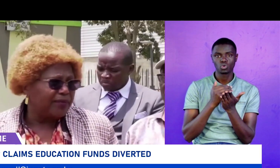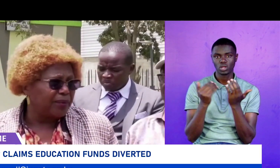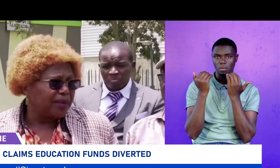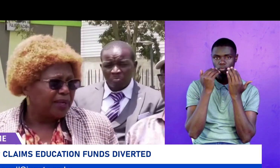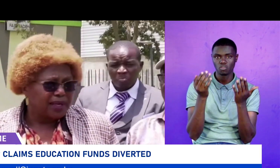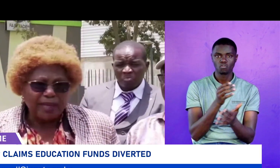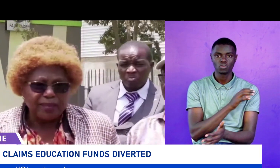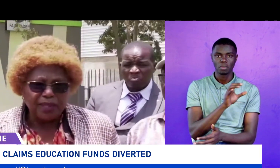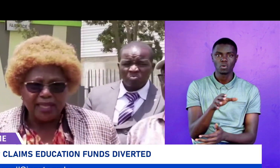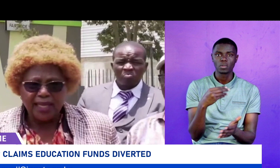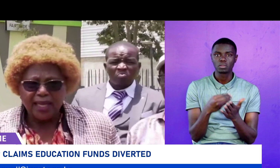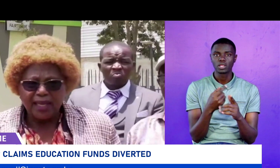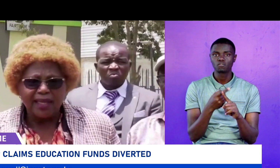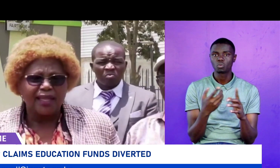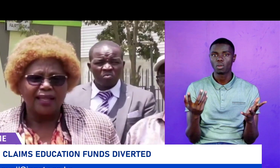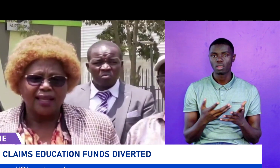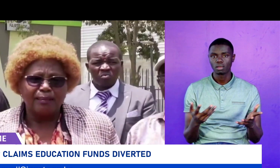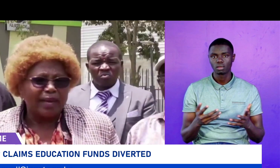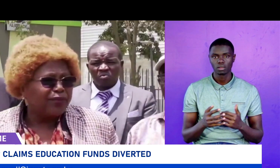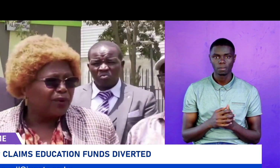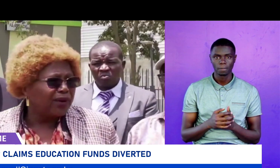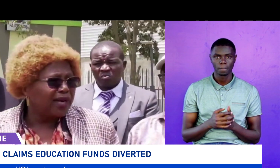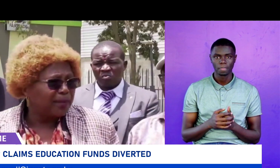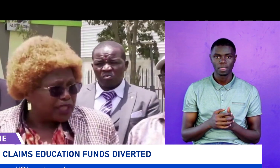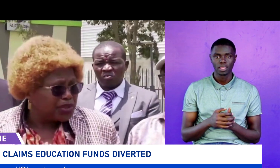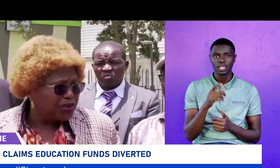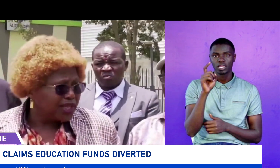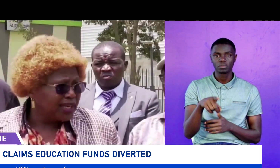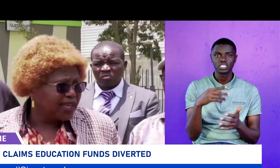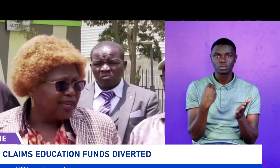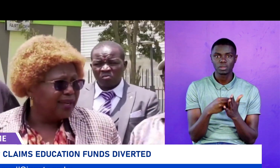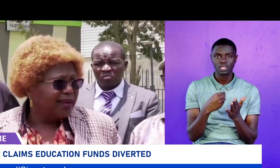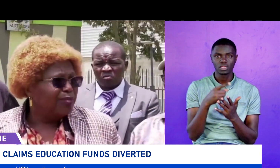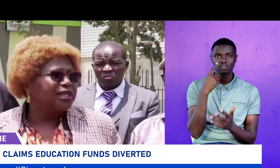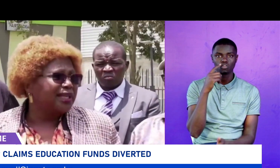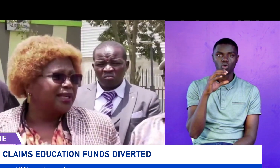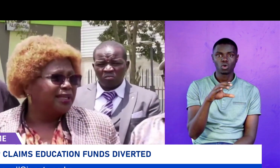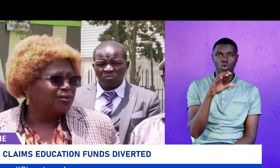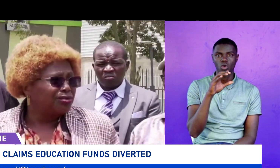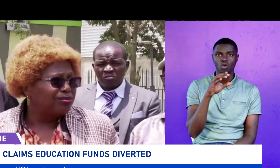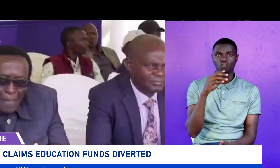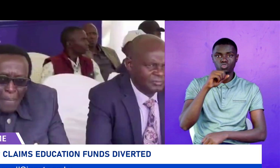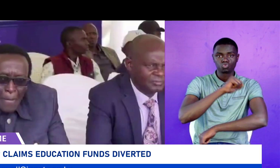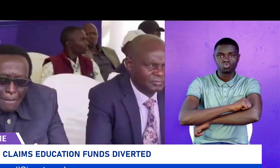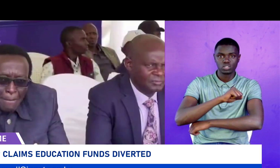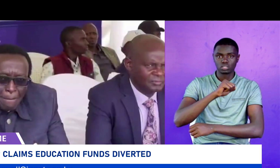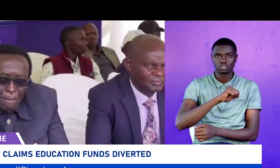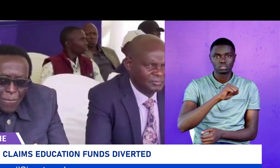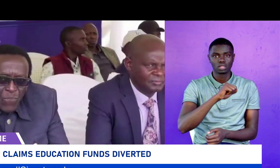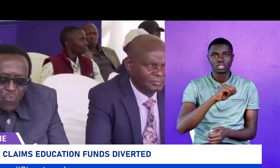from? There must be the money for capitation that they are putting into the wrong use. No matter how